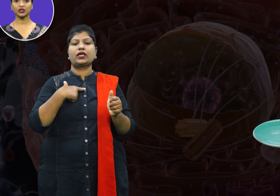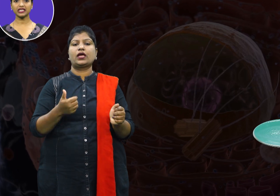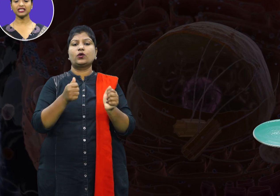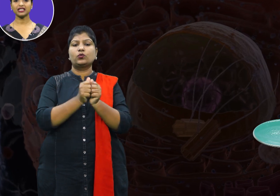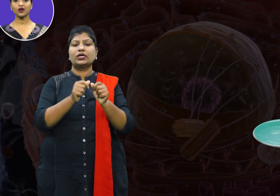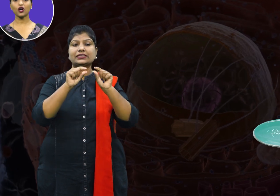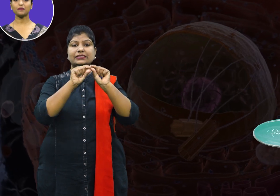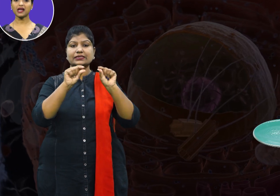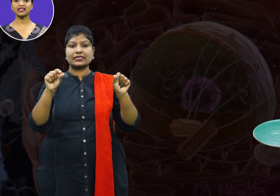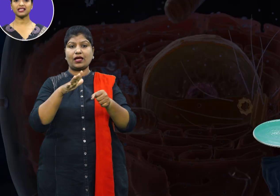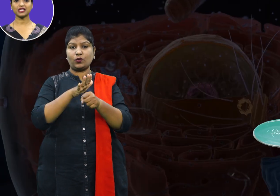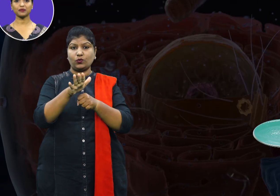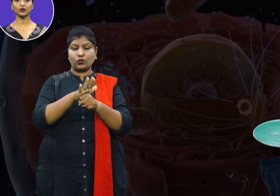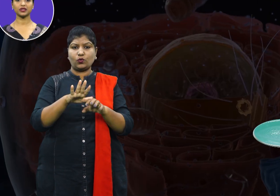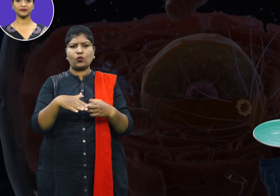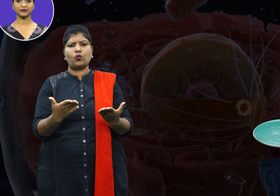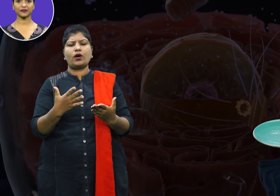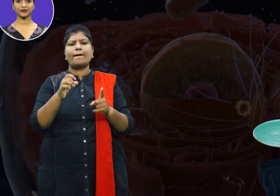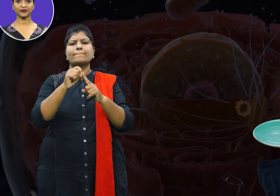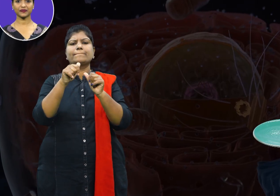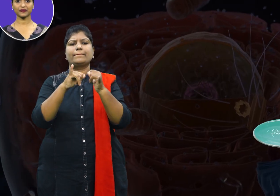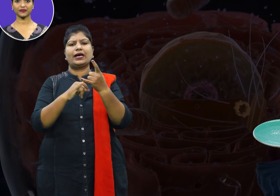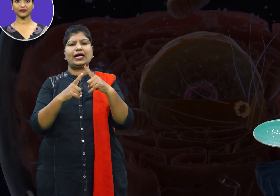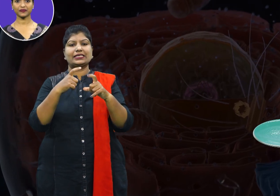clean wooden or plastic spoon.